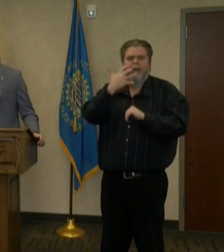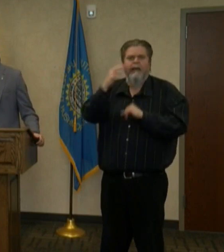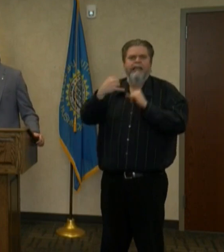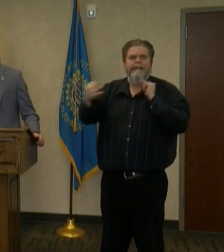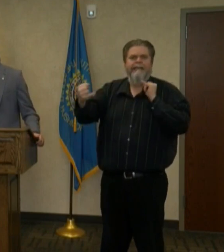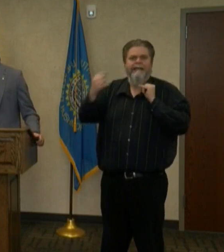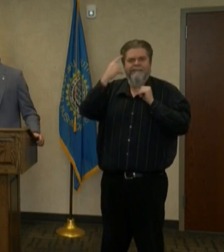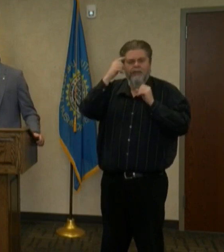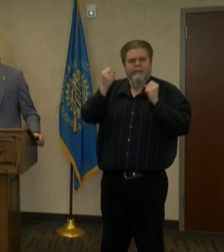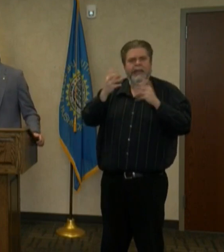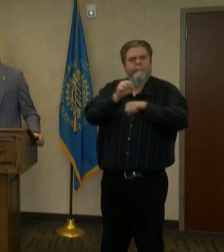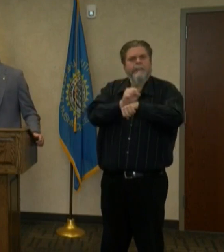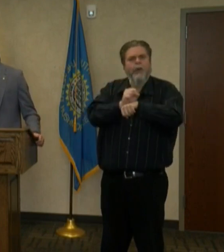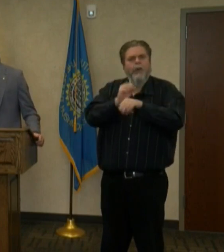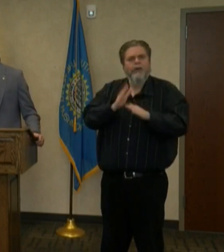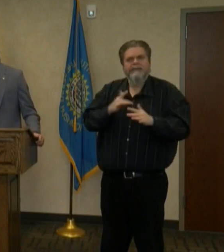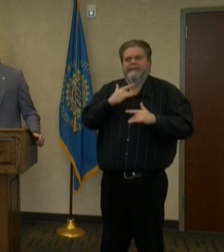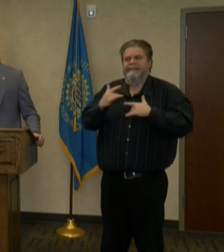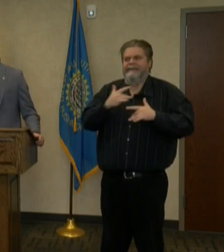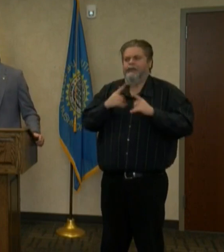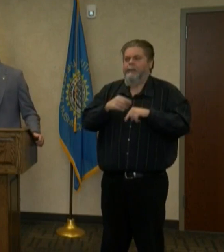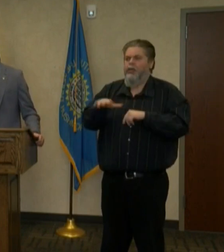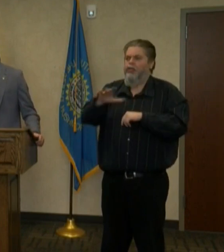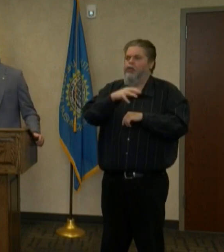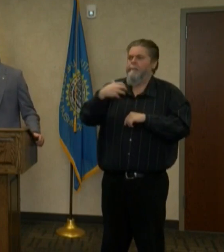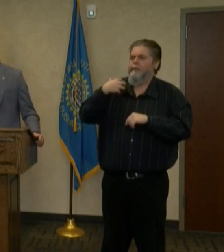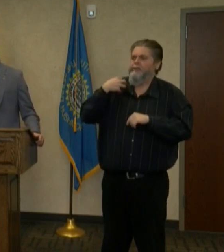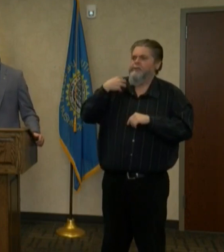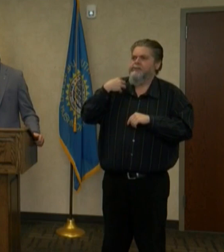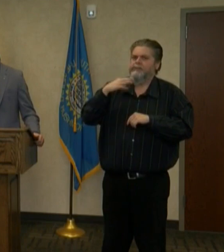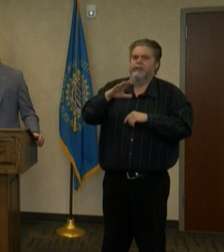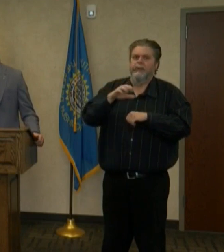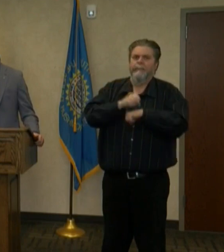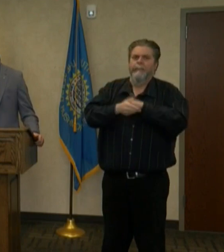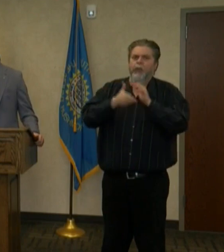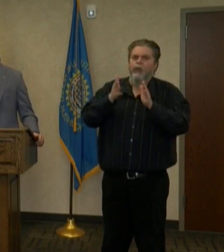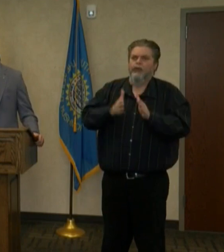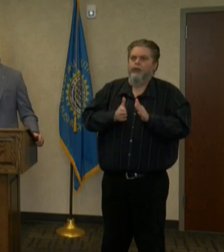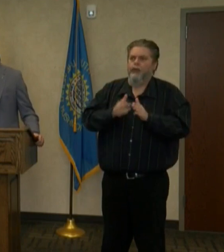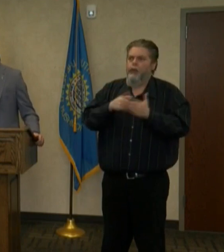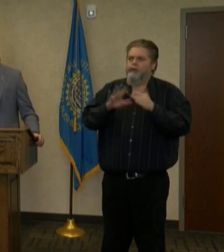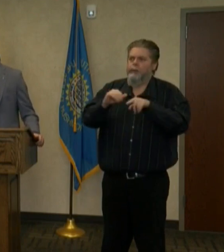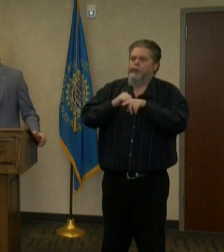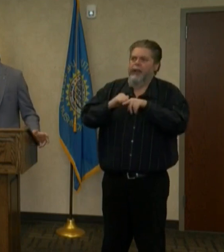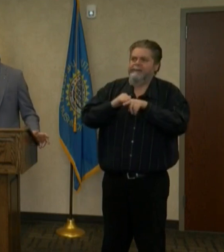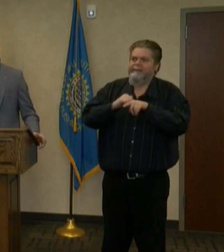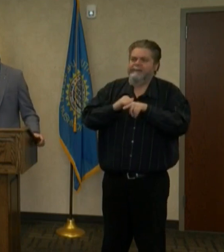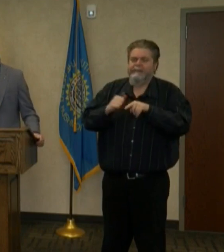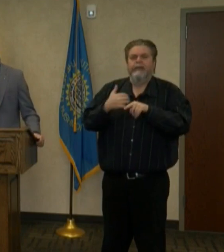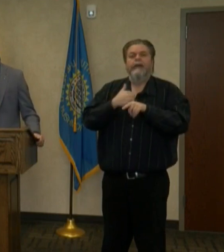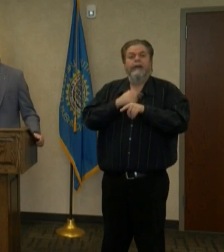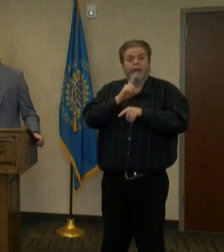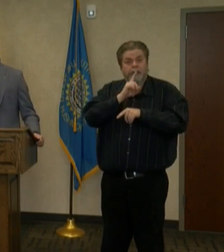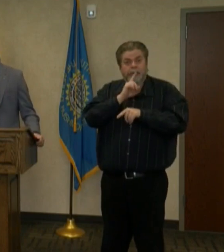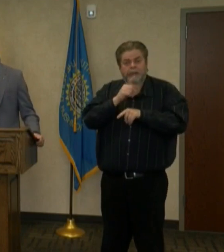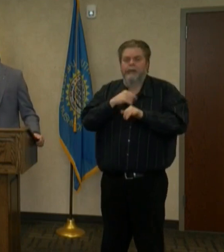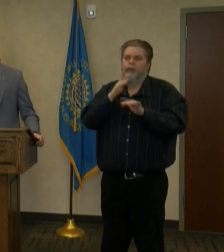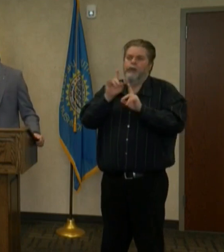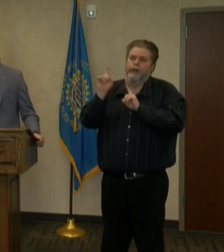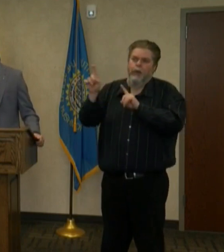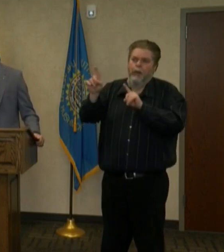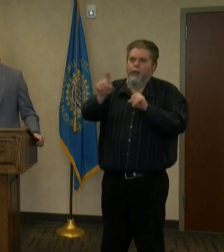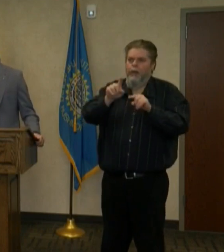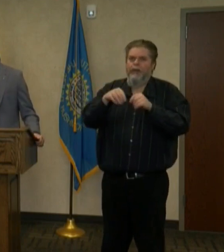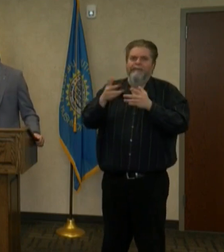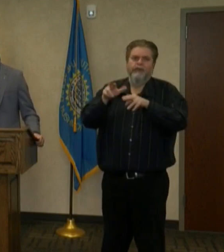for employees who are concerned about their business practices that their employees are doing. If they have those, we'll be able to go on site and take a look and give